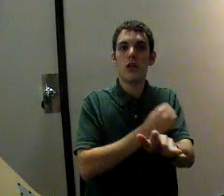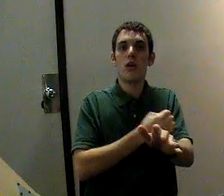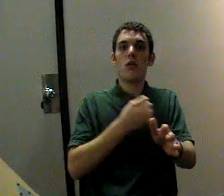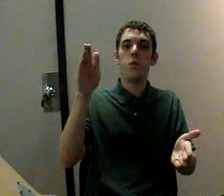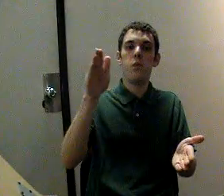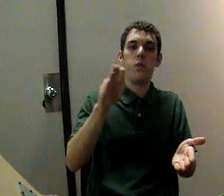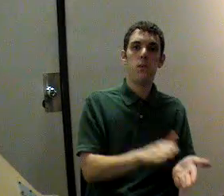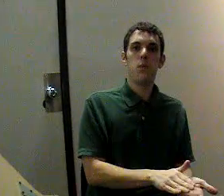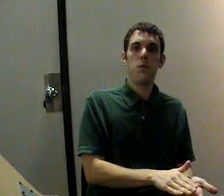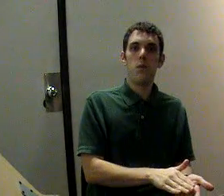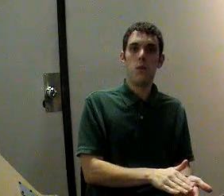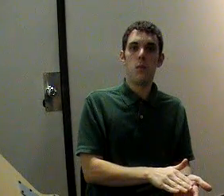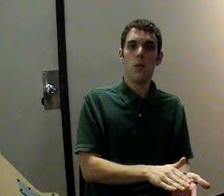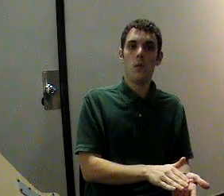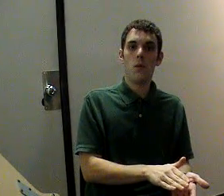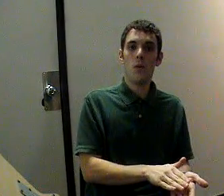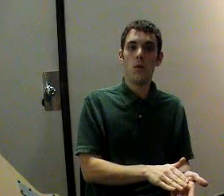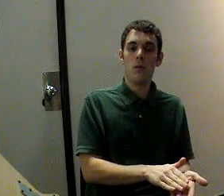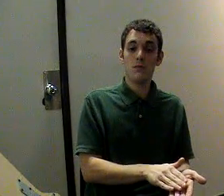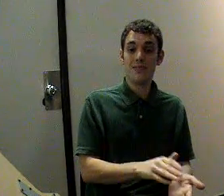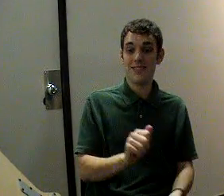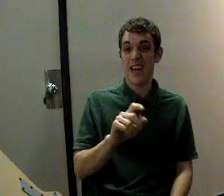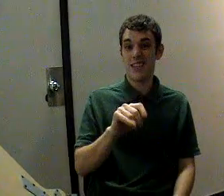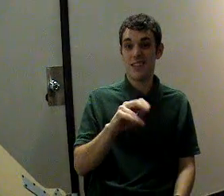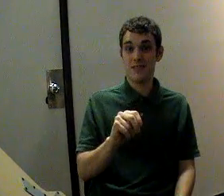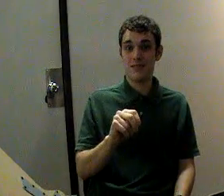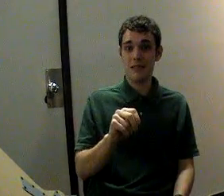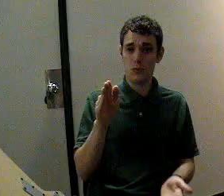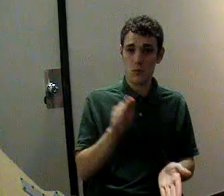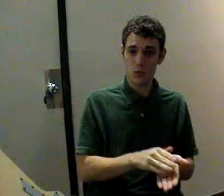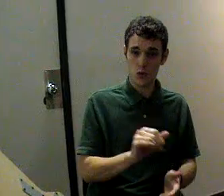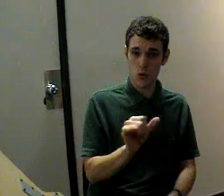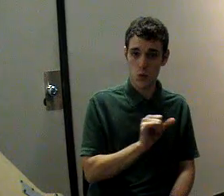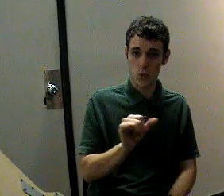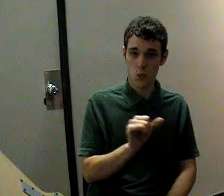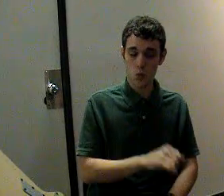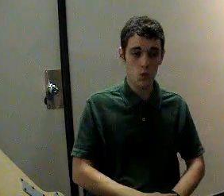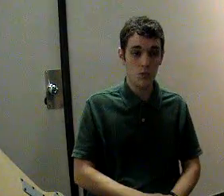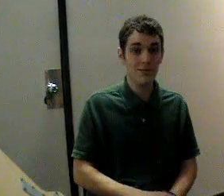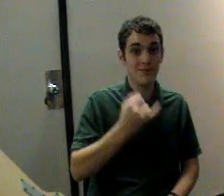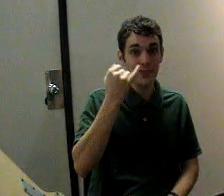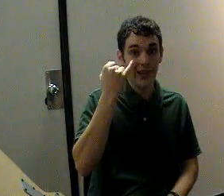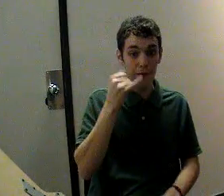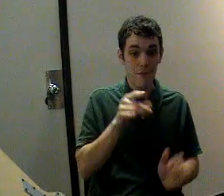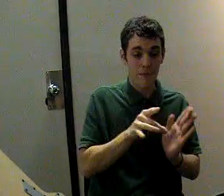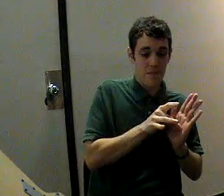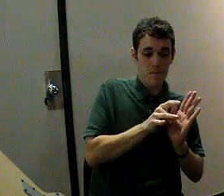actin, right? So to be able to disconnect these, you're going to have another ATP come in